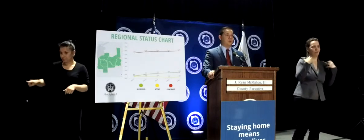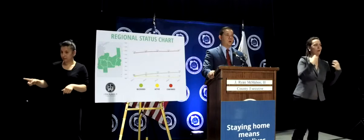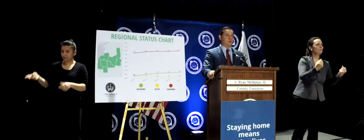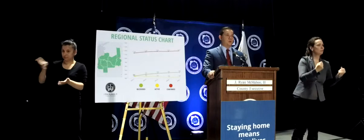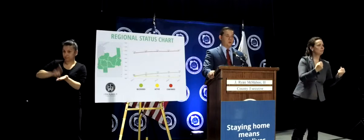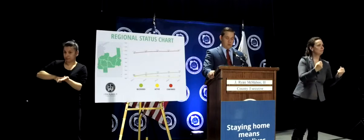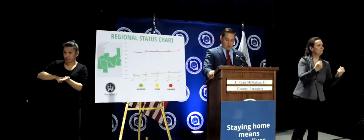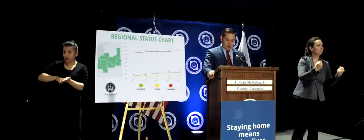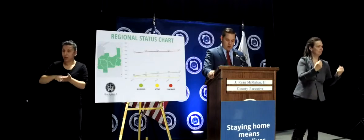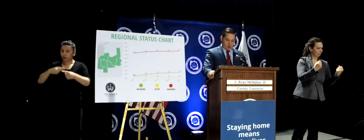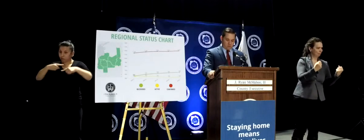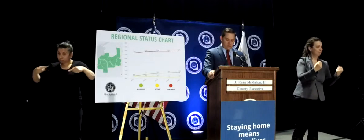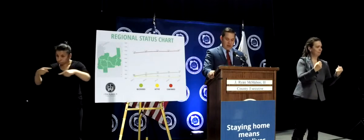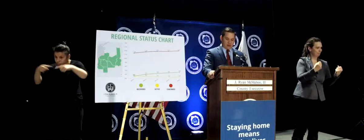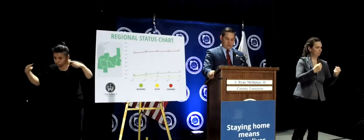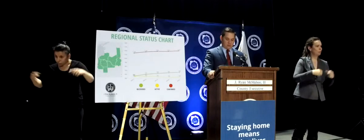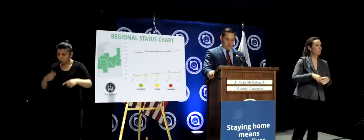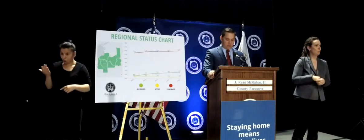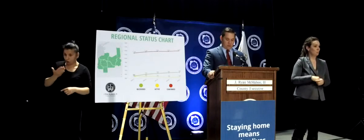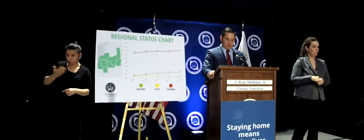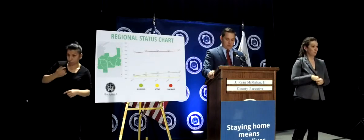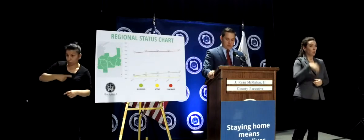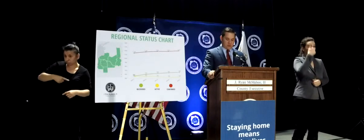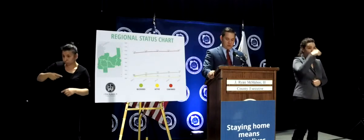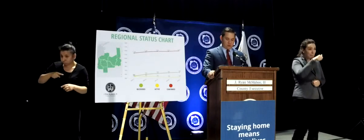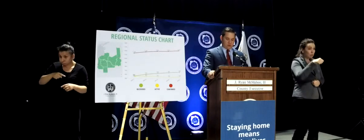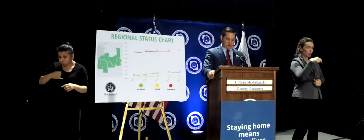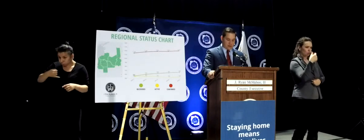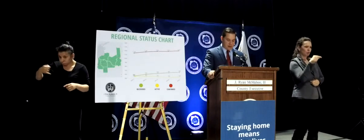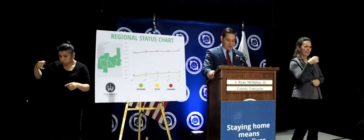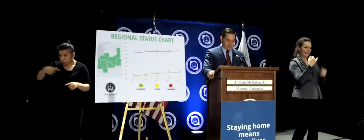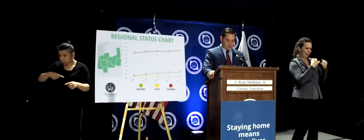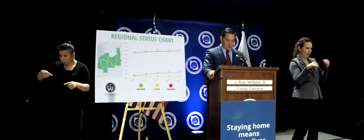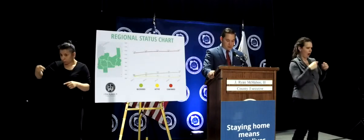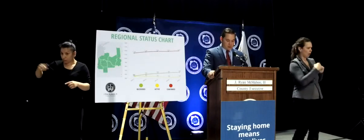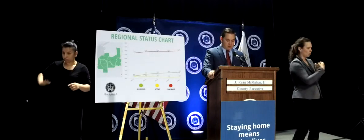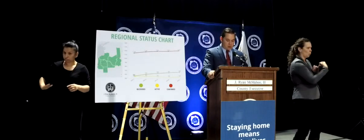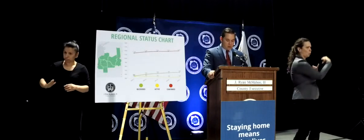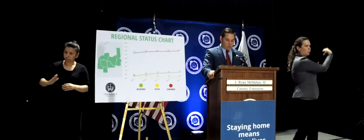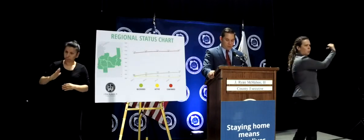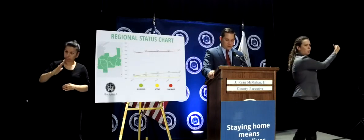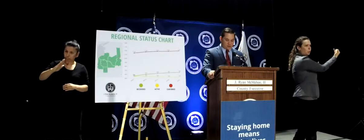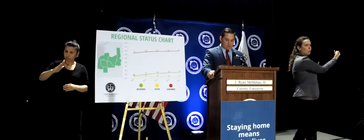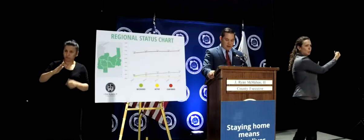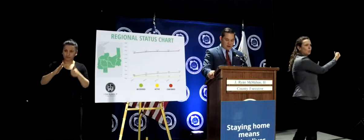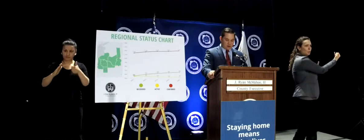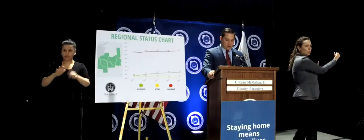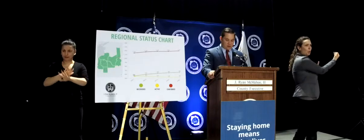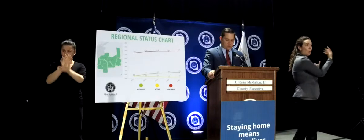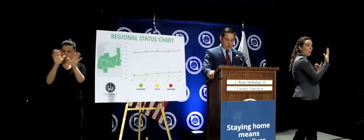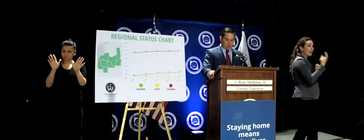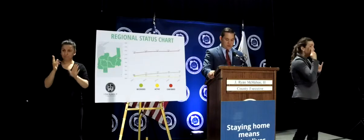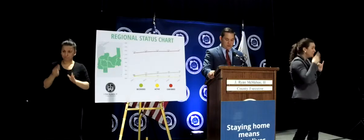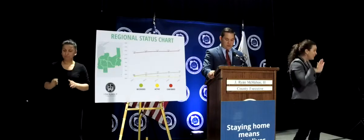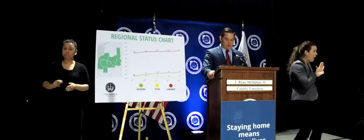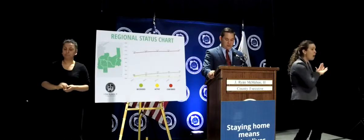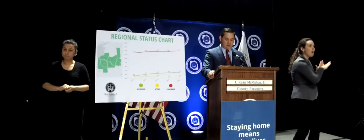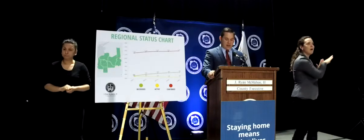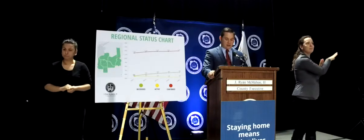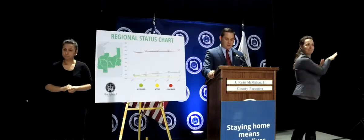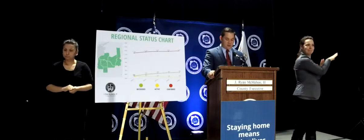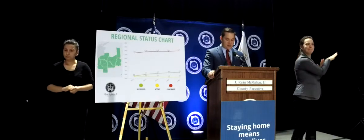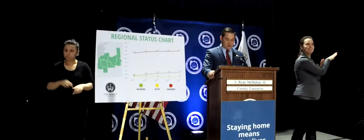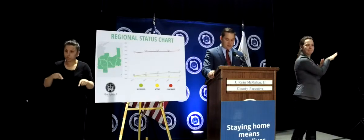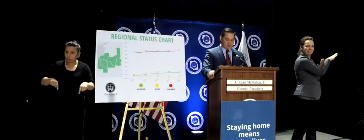needs to go north of the active curve, which is the yellow curve, and it has. We're presently monitoring